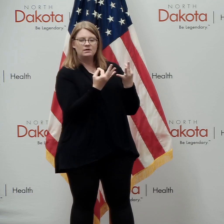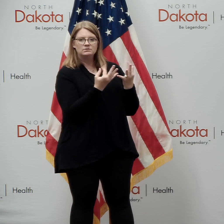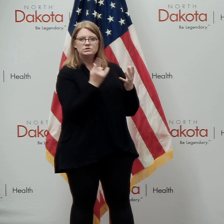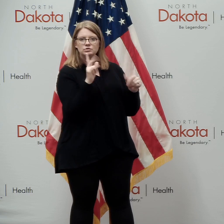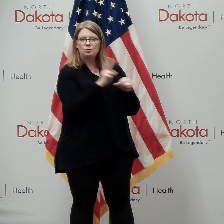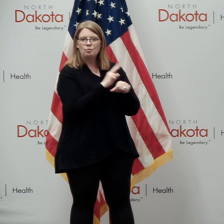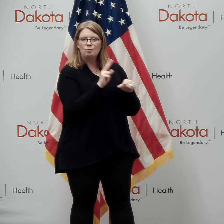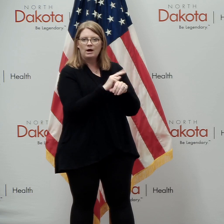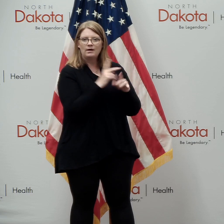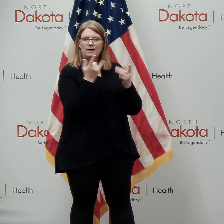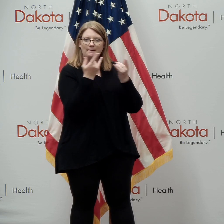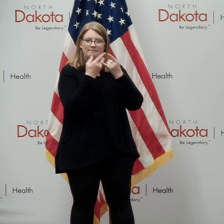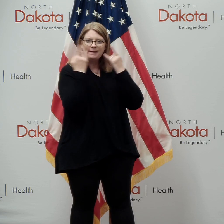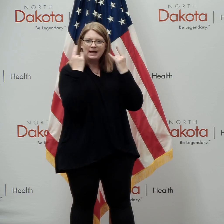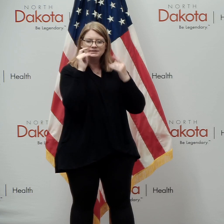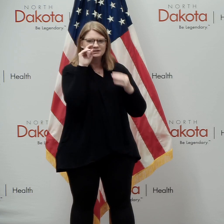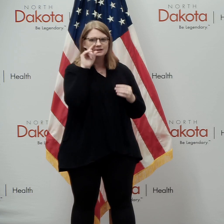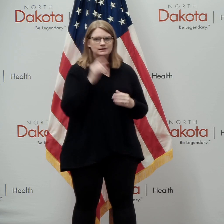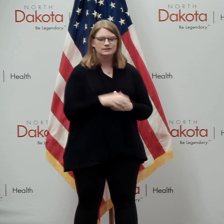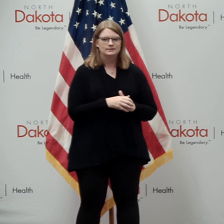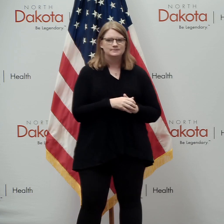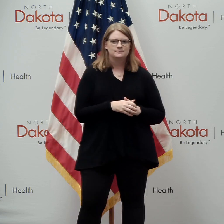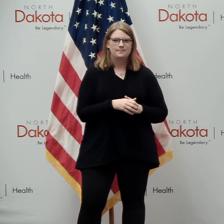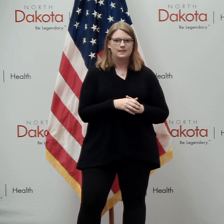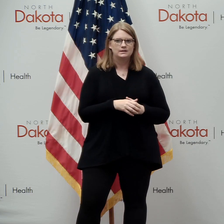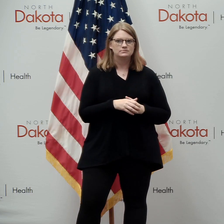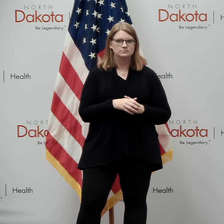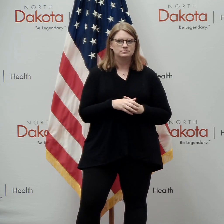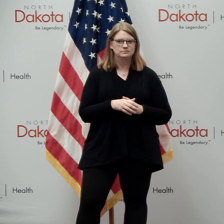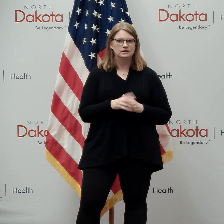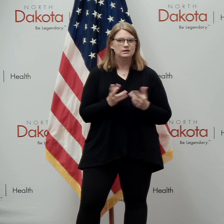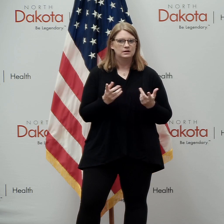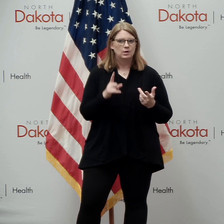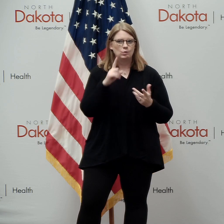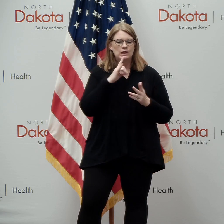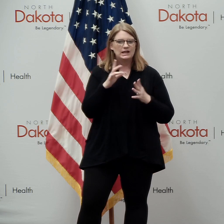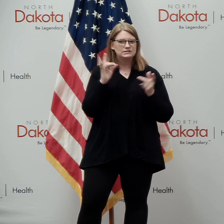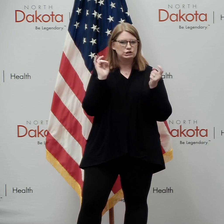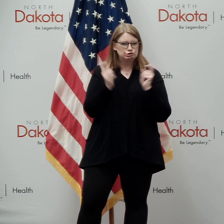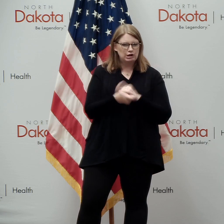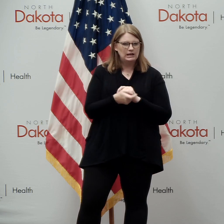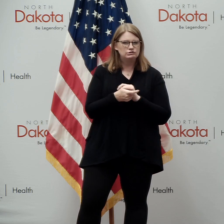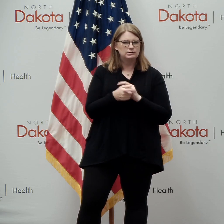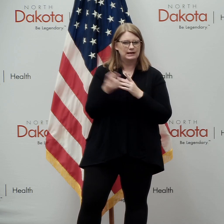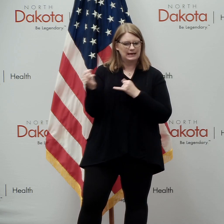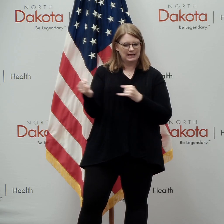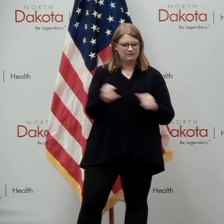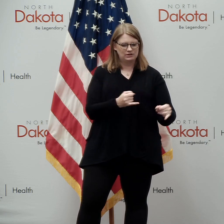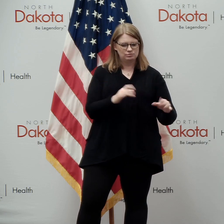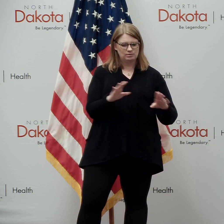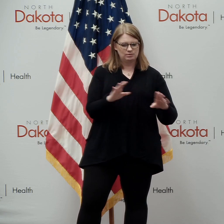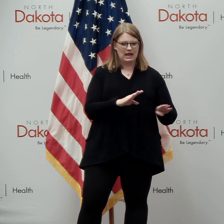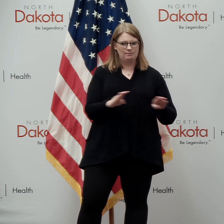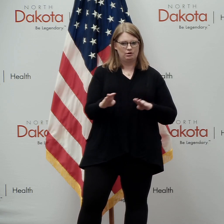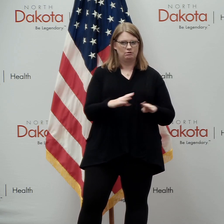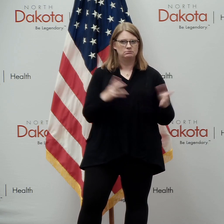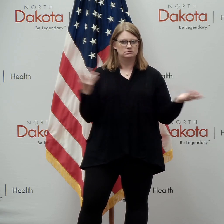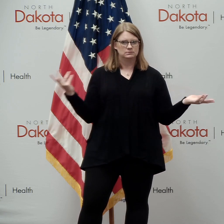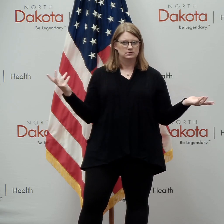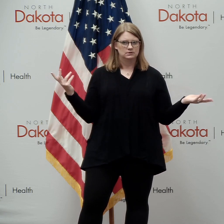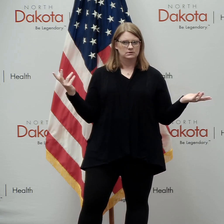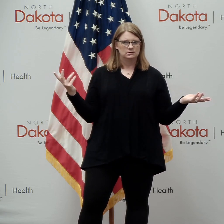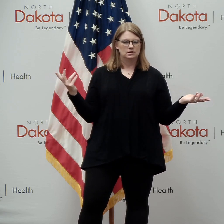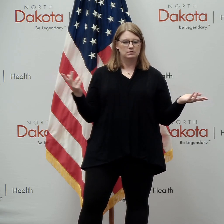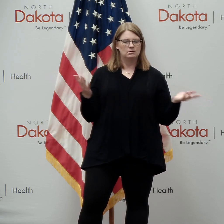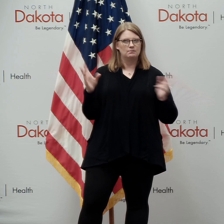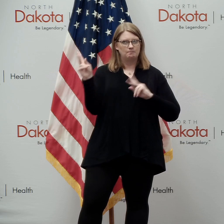probably wear a mask. So it's, again, it has to translate into a change of individual behavior. The map means nothing if it doesn't if people don't